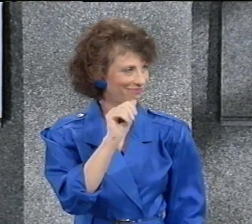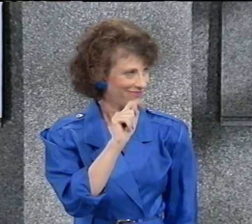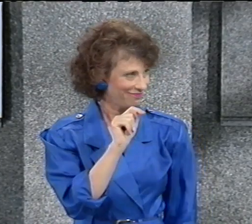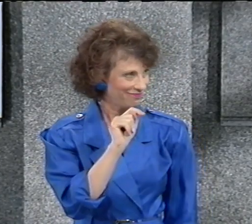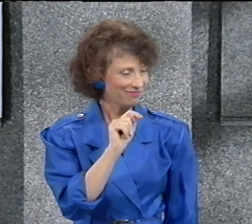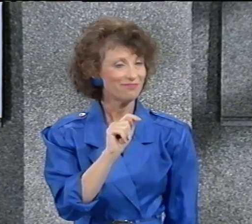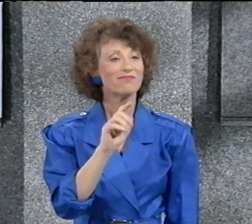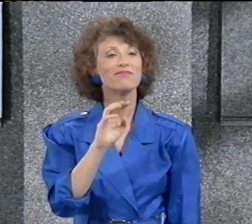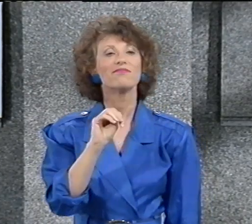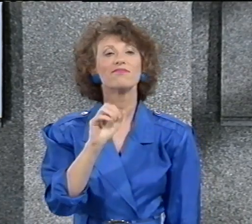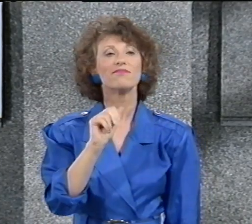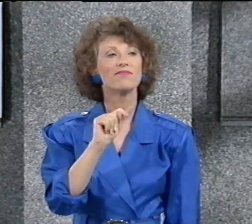Good.